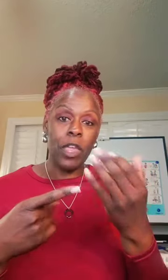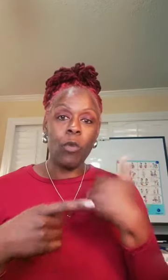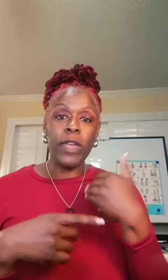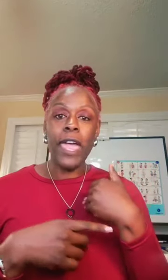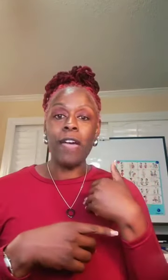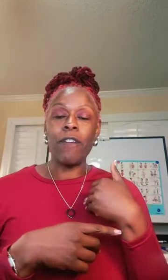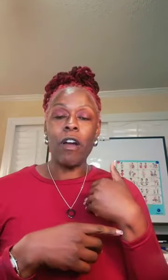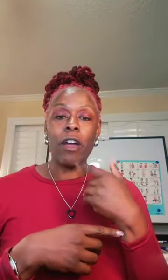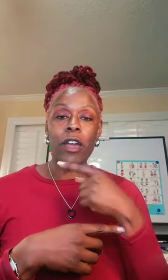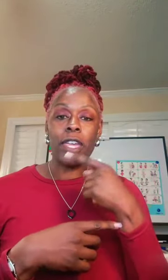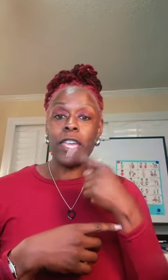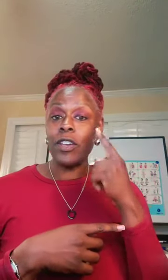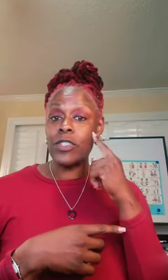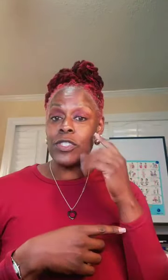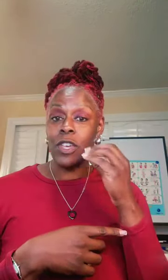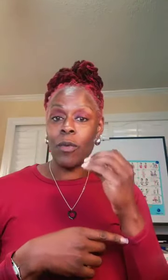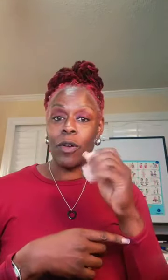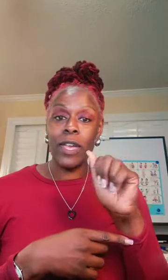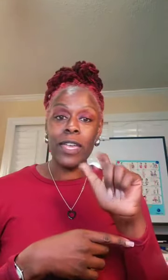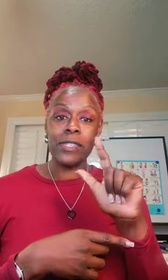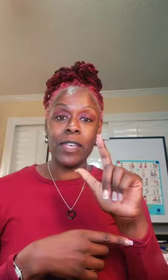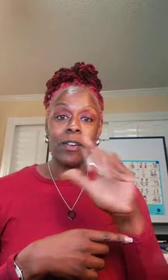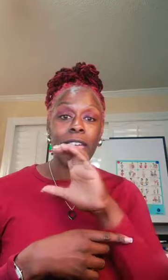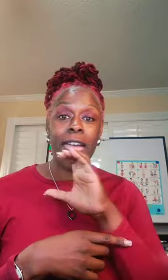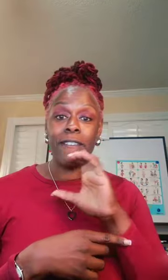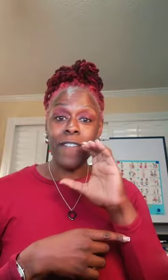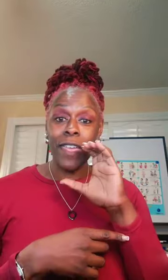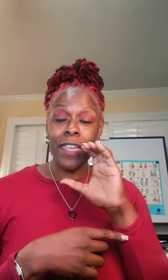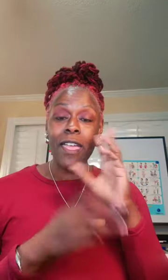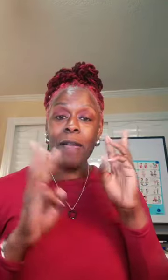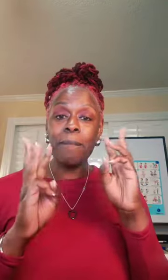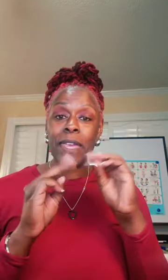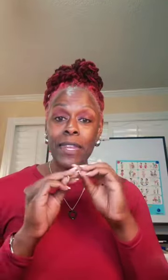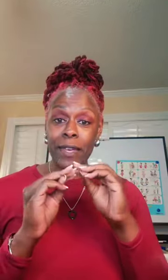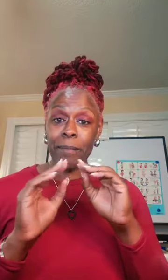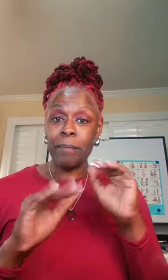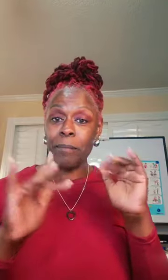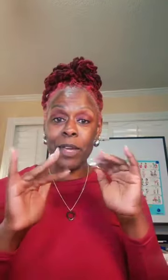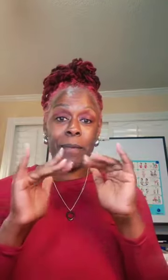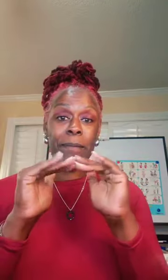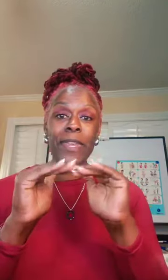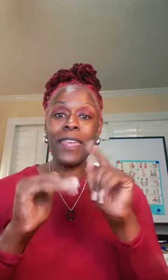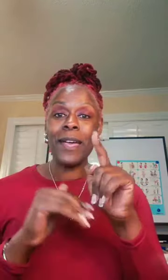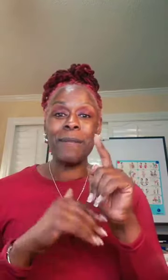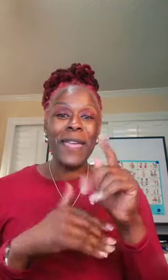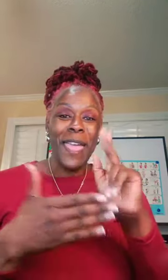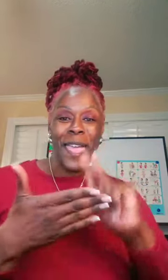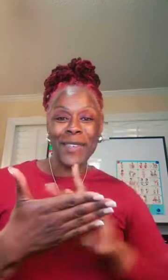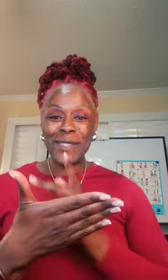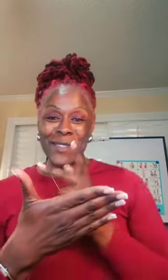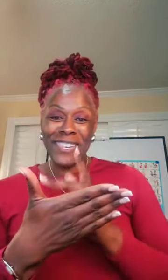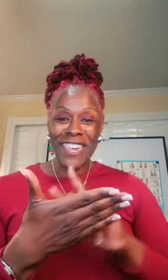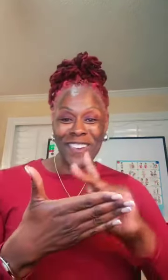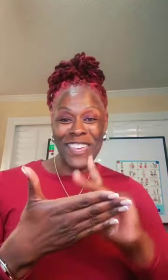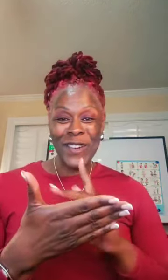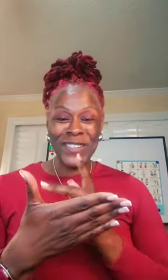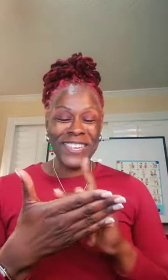we have our Here Zero ASL Cafe meetup. Going to be meeting up and doing karaoke.